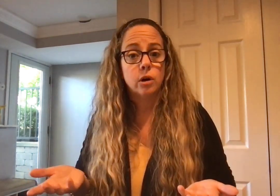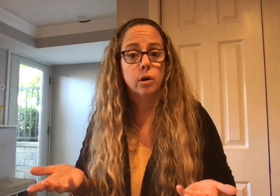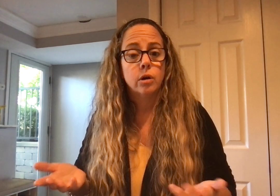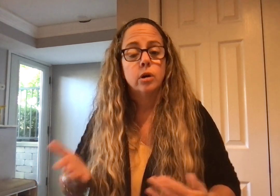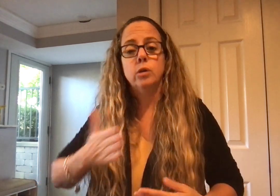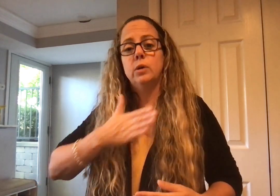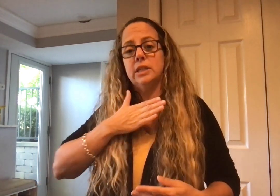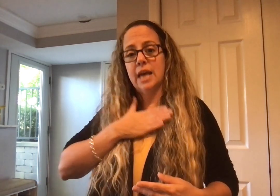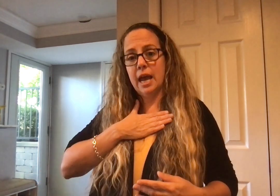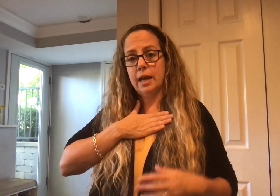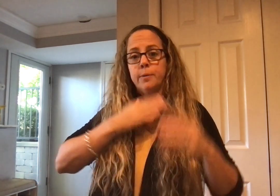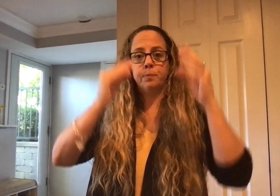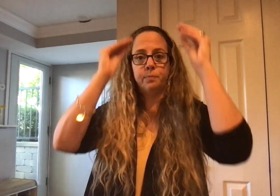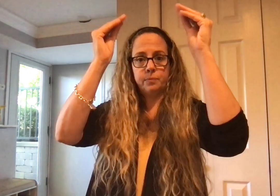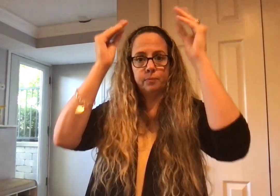teacher? You could say,